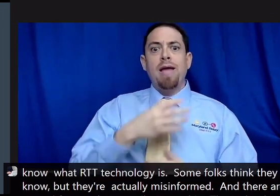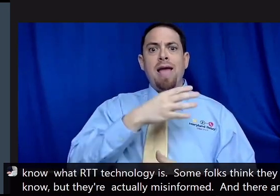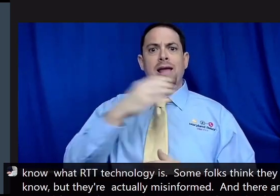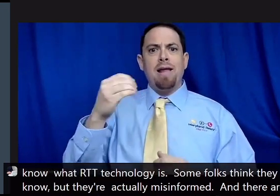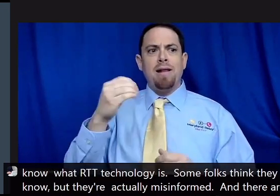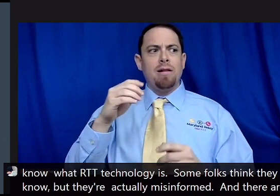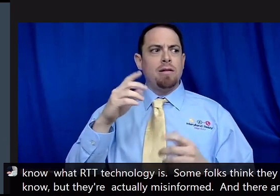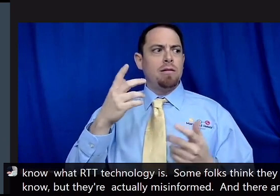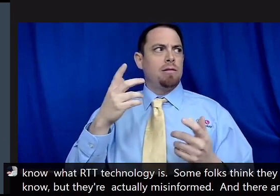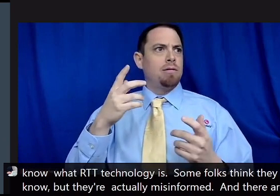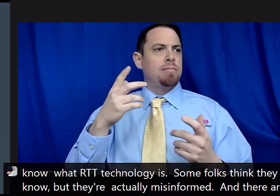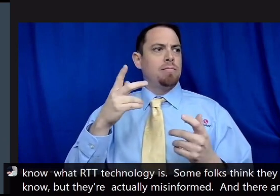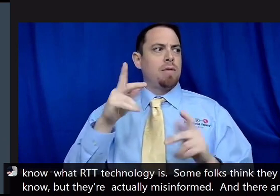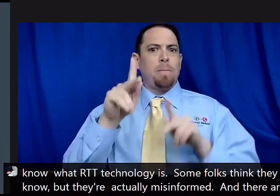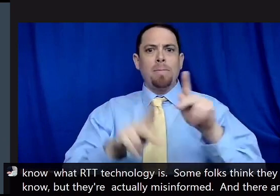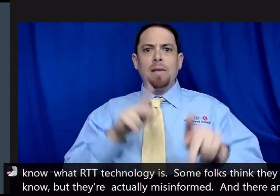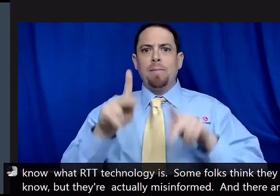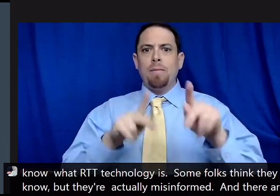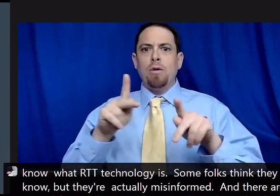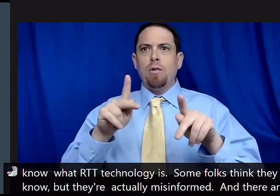are still some limitations.